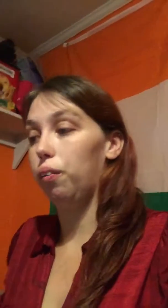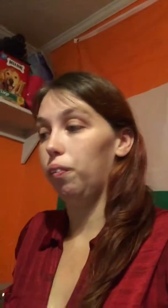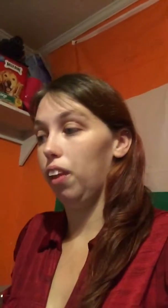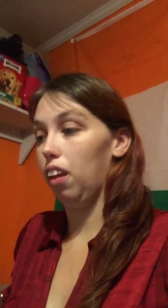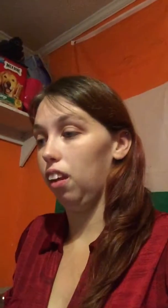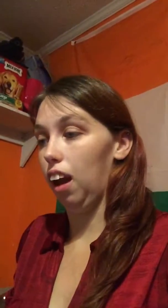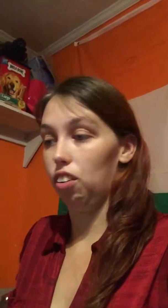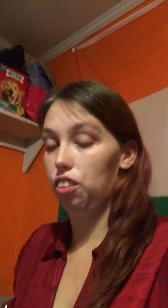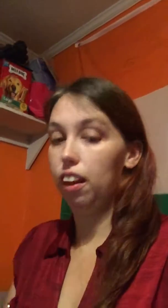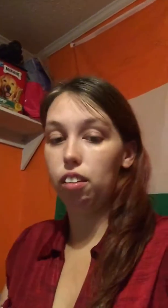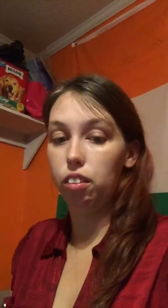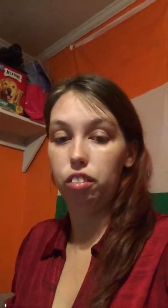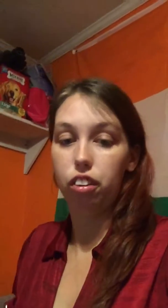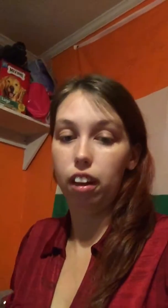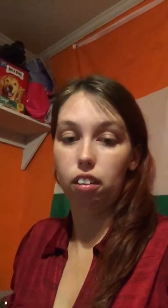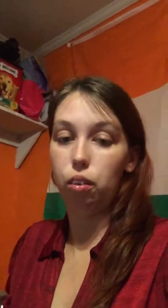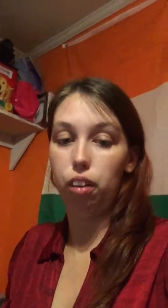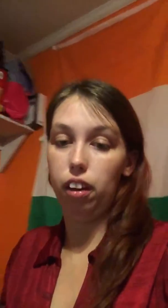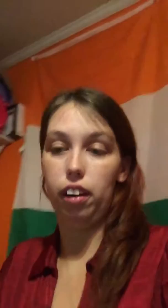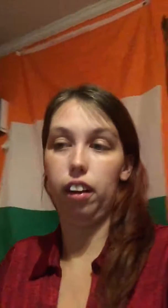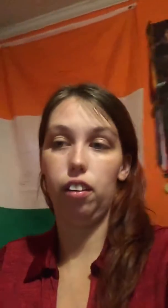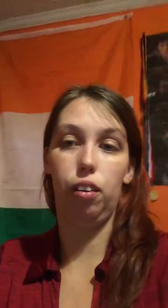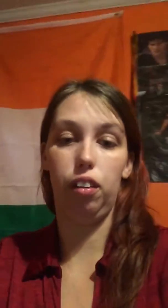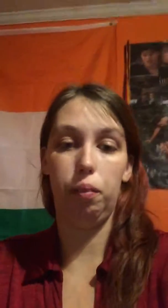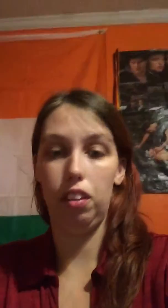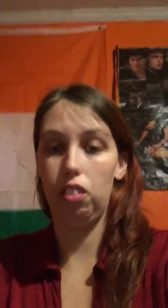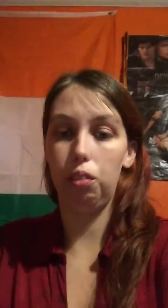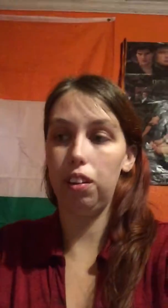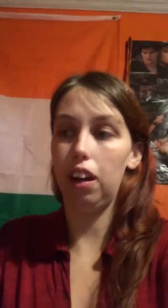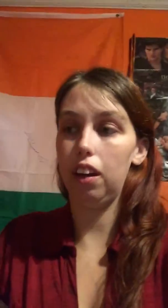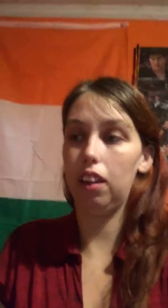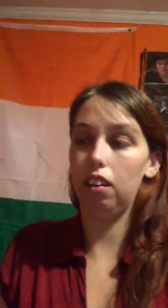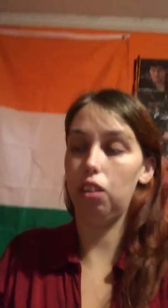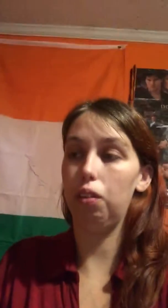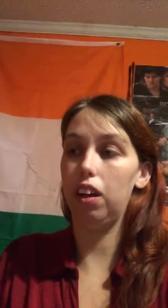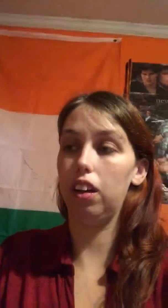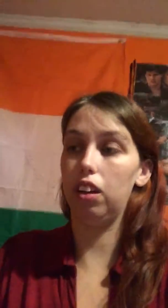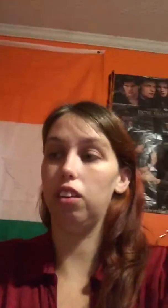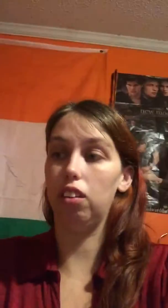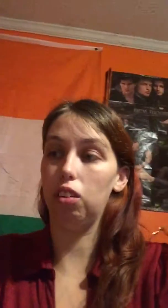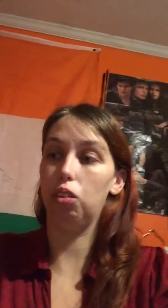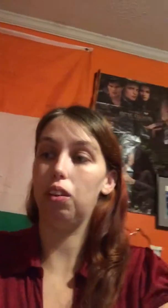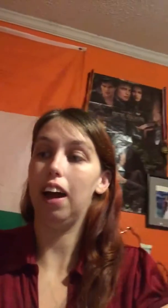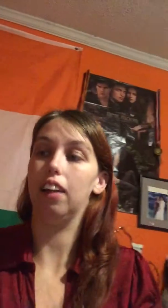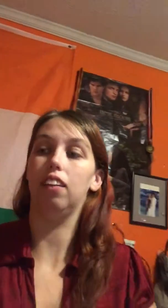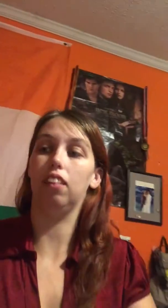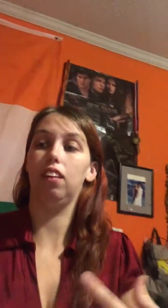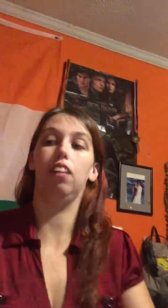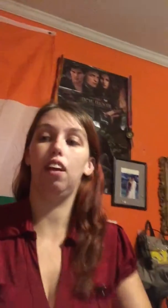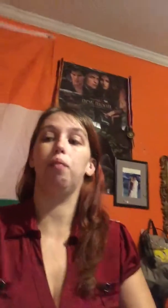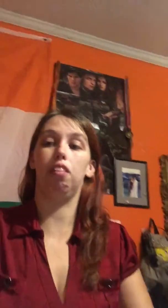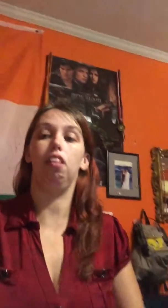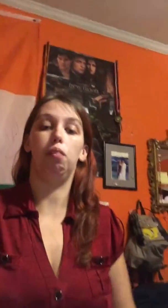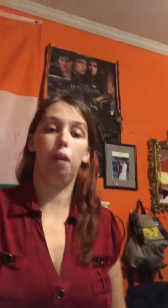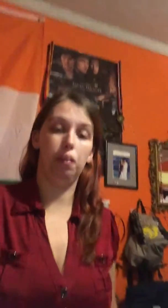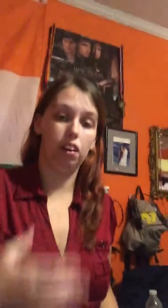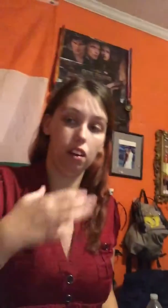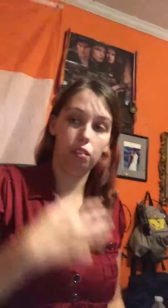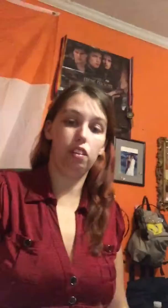So, yeah. She likes to hold it and I let her hold it. Sort of. You gotta keep it still, baby. Otherwise,